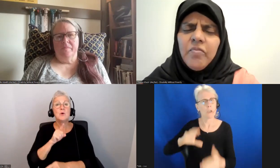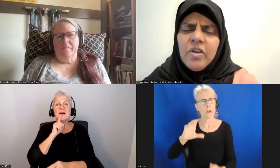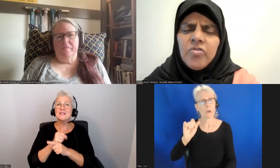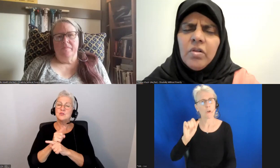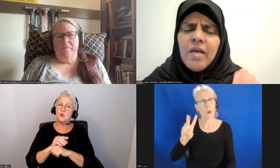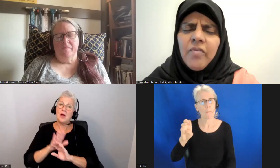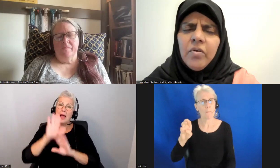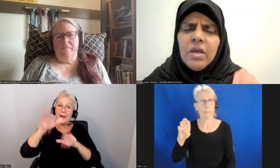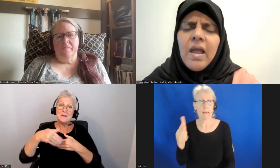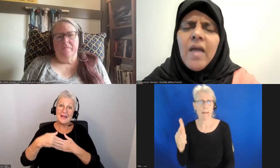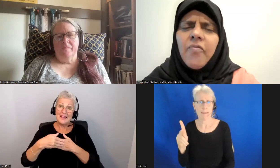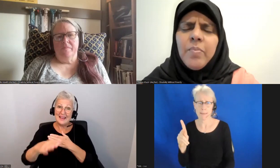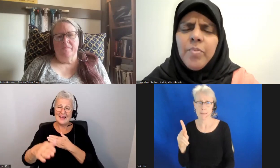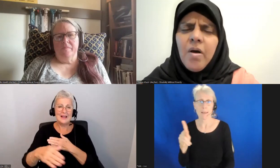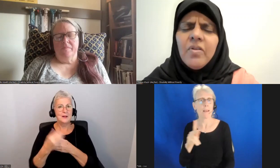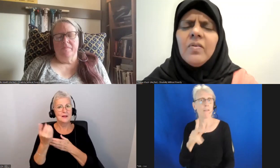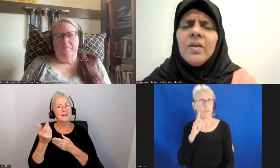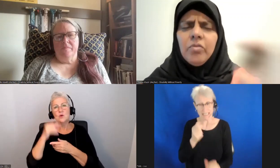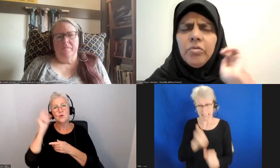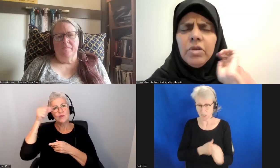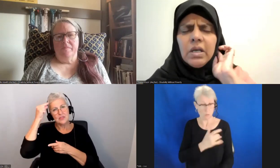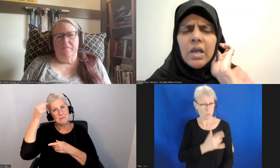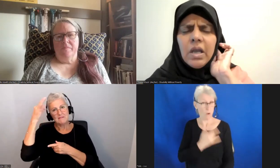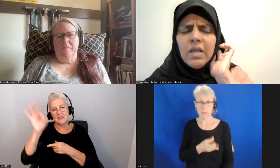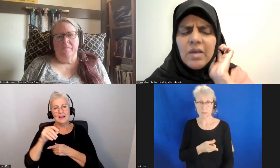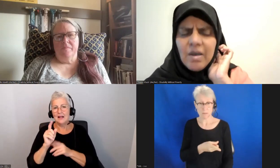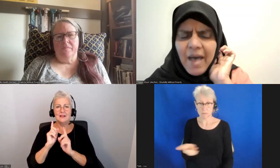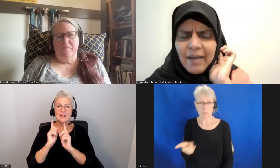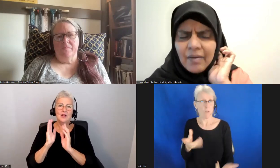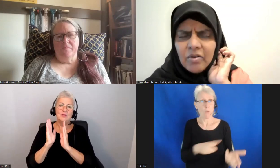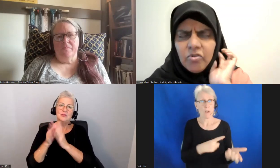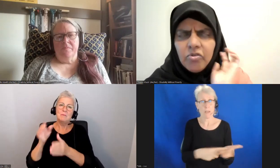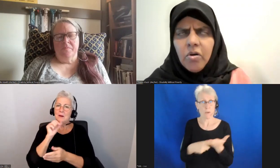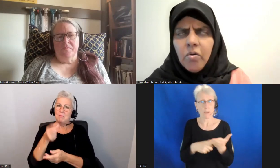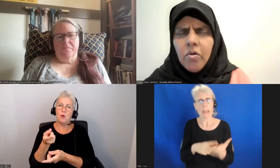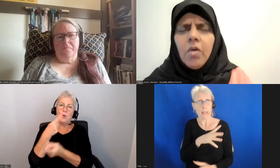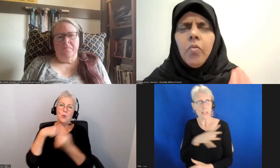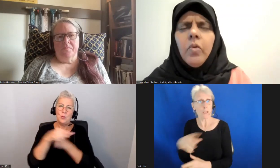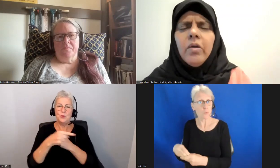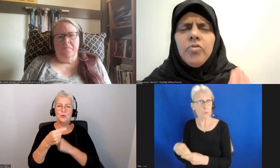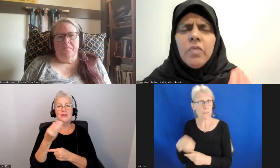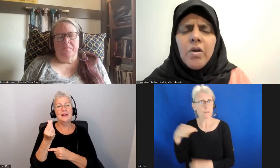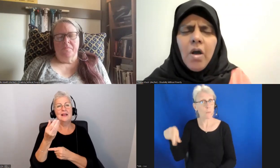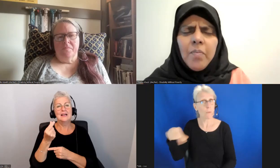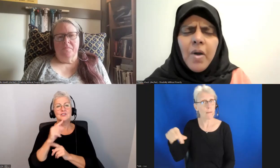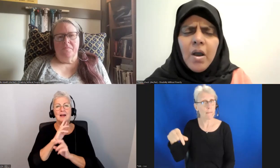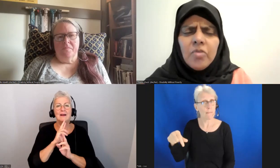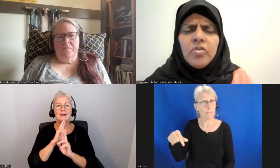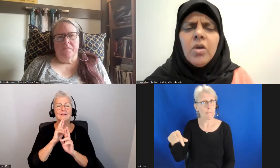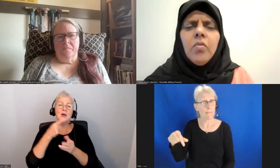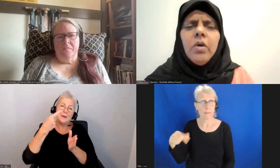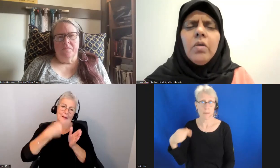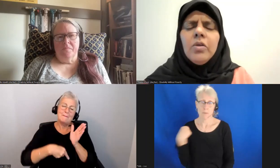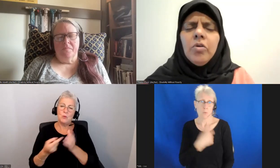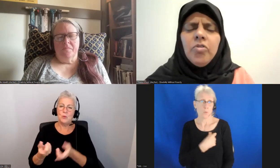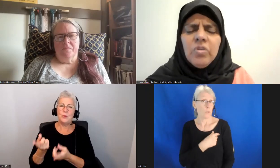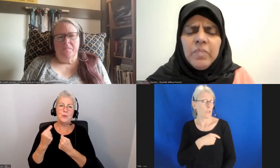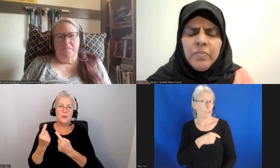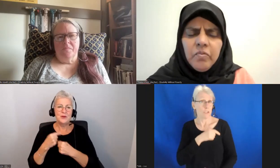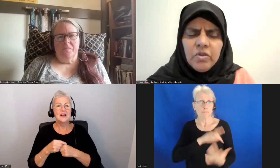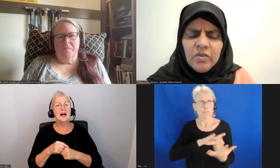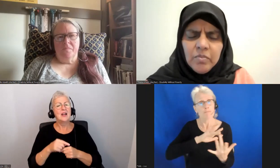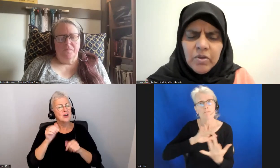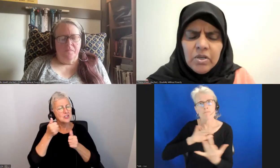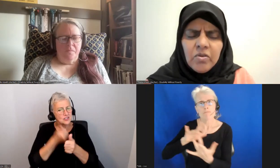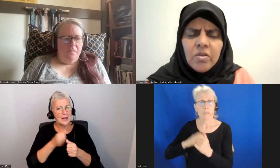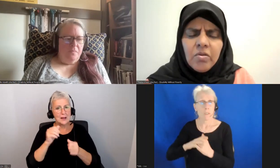at a provincial level in every province, including in Quebec. So we're doing our part. We're encouraging